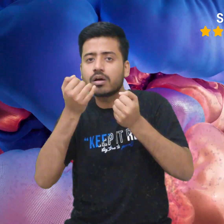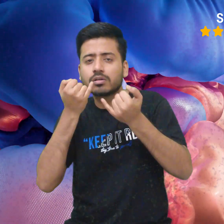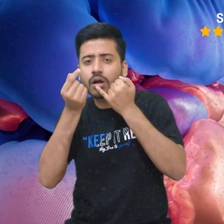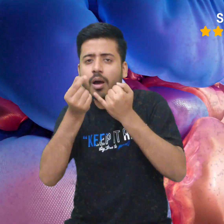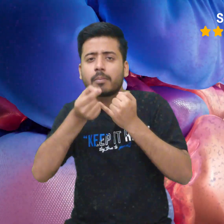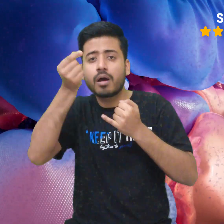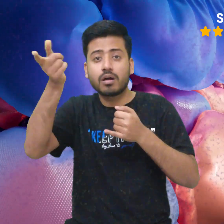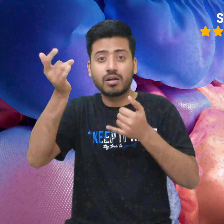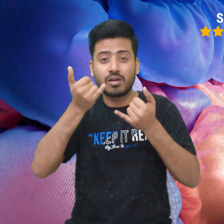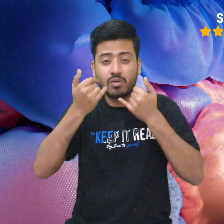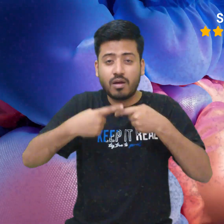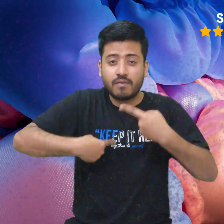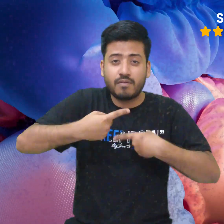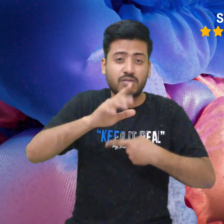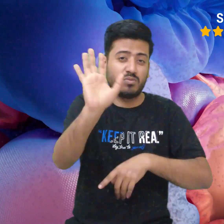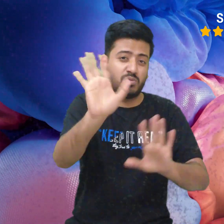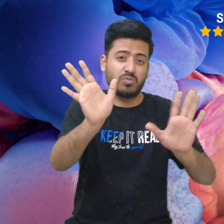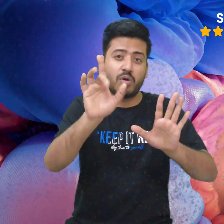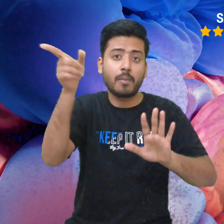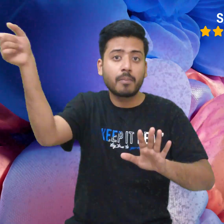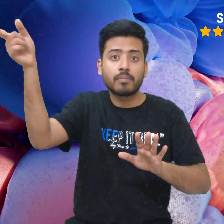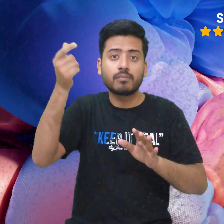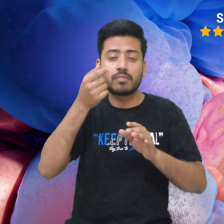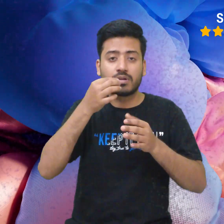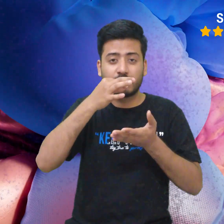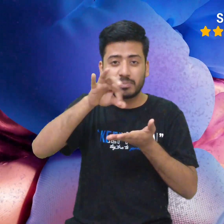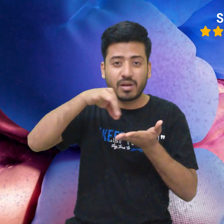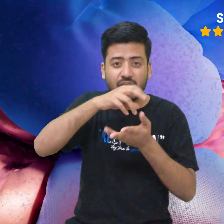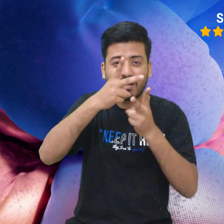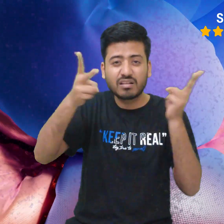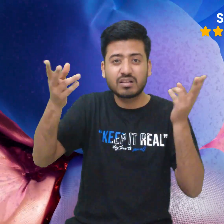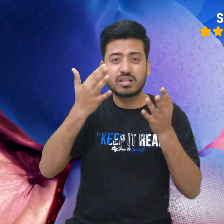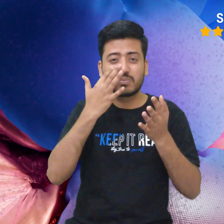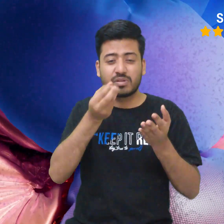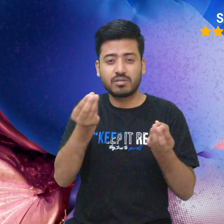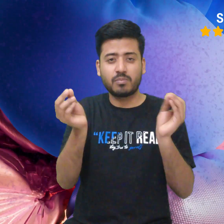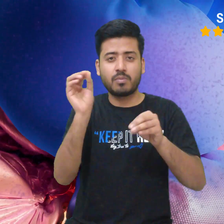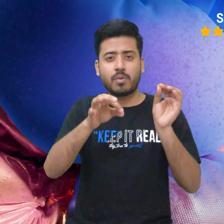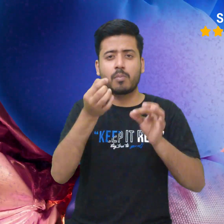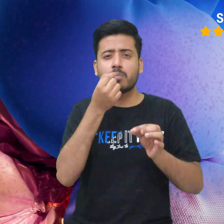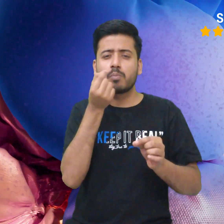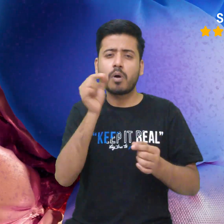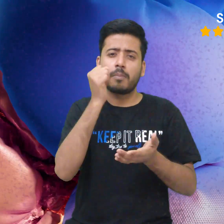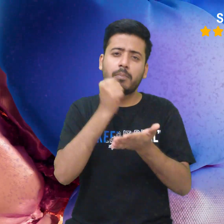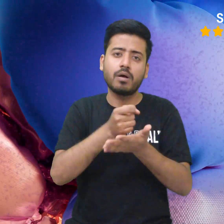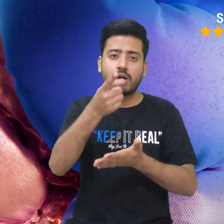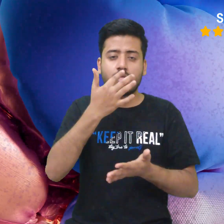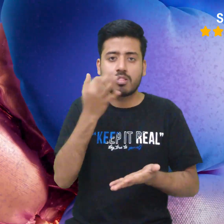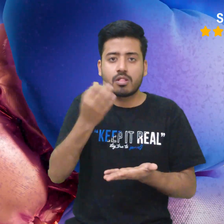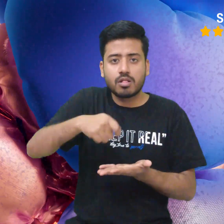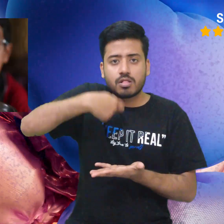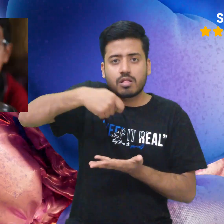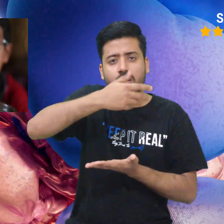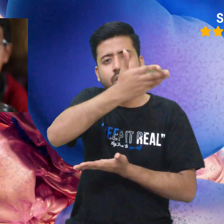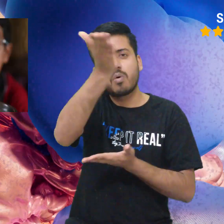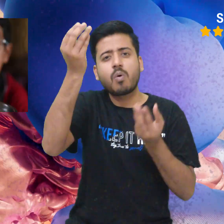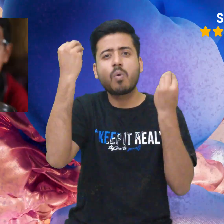a 100-gram serving of cooked soba noodles is provided by the USDA. 1. Calories,